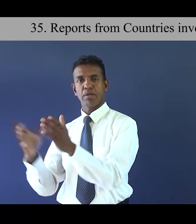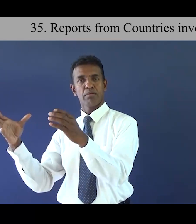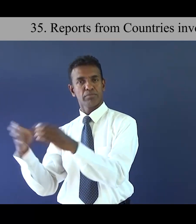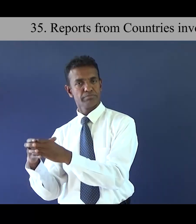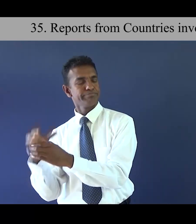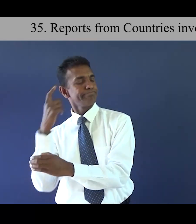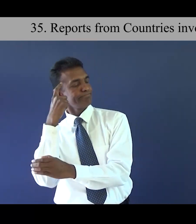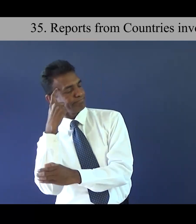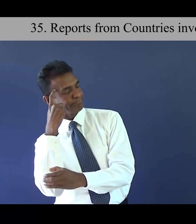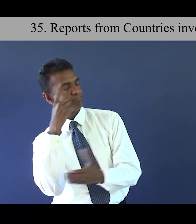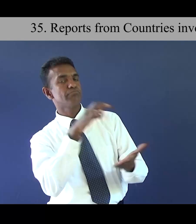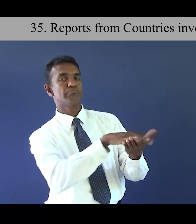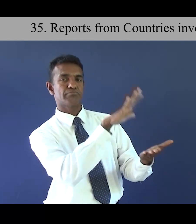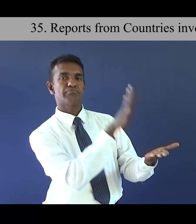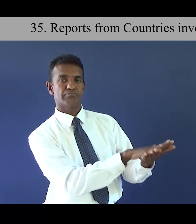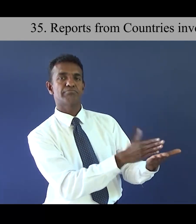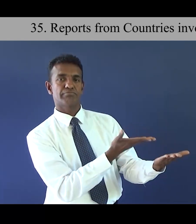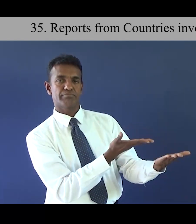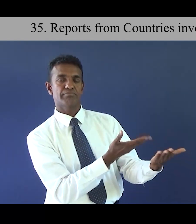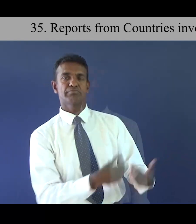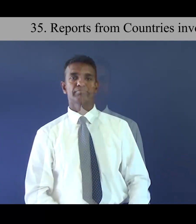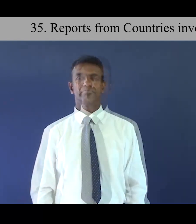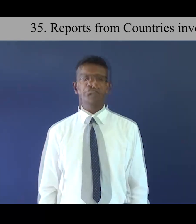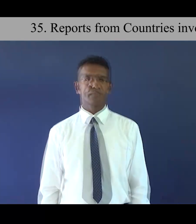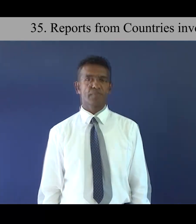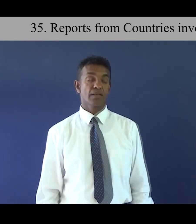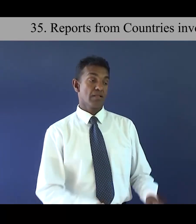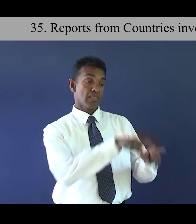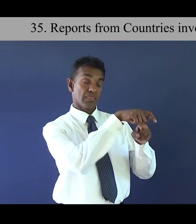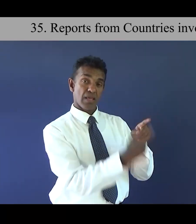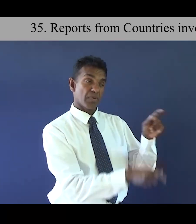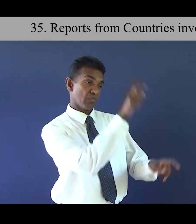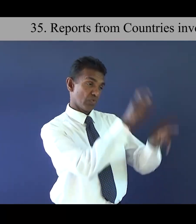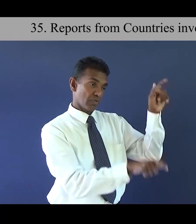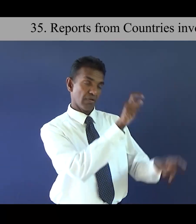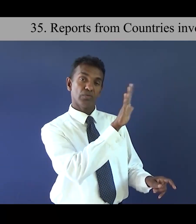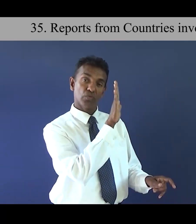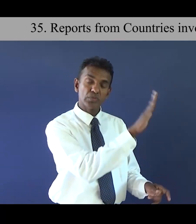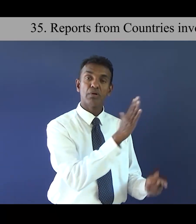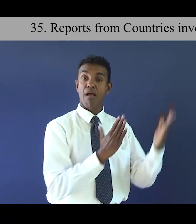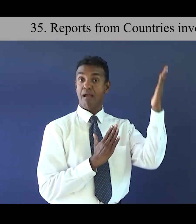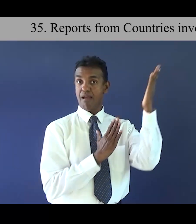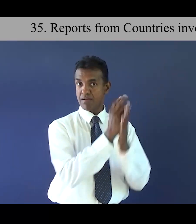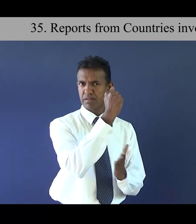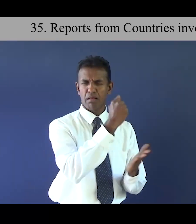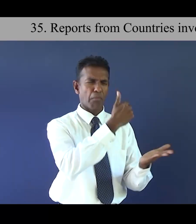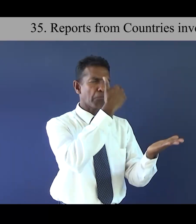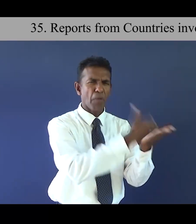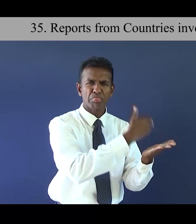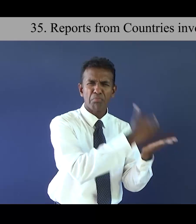The reports can also be about things that are holding up disabled